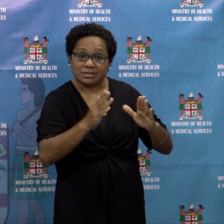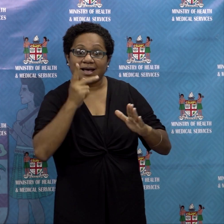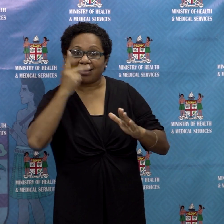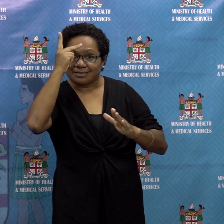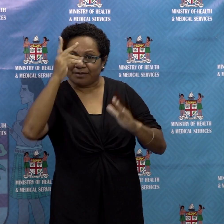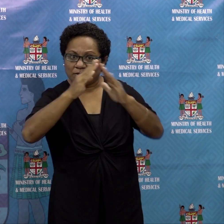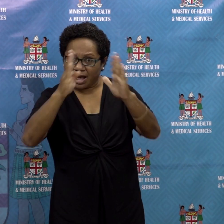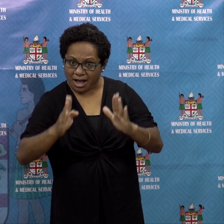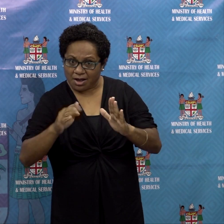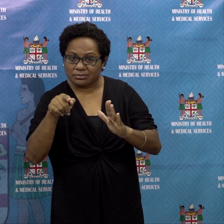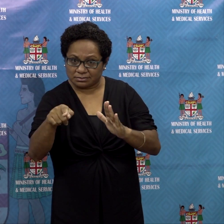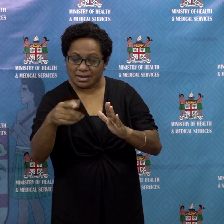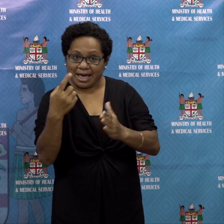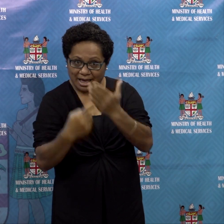House.